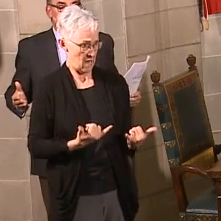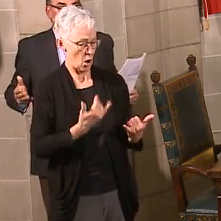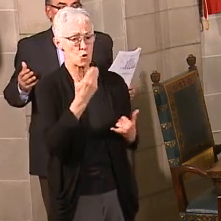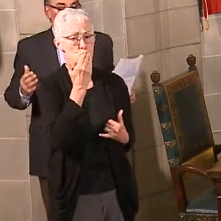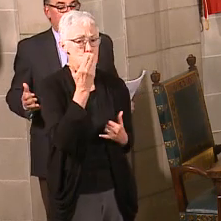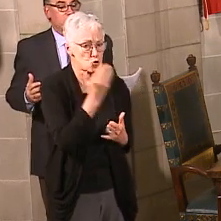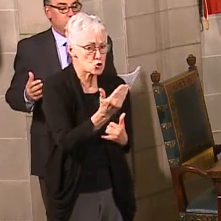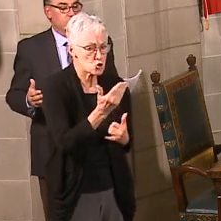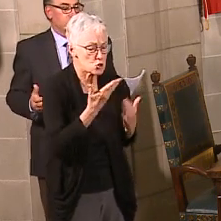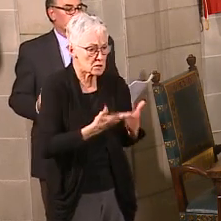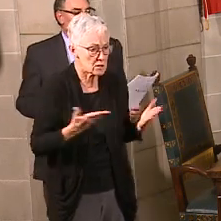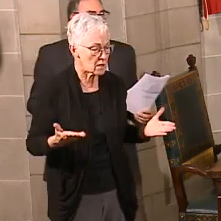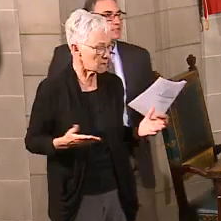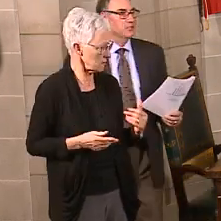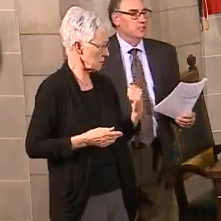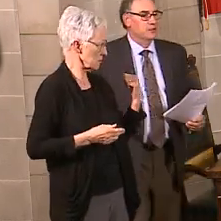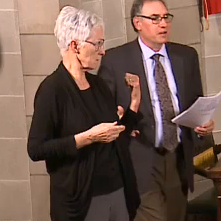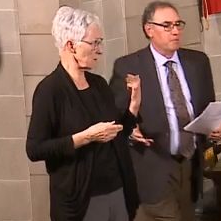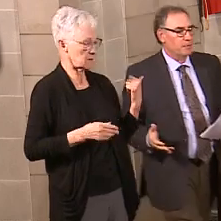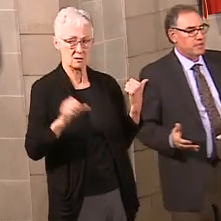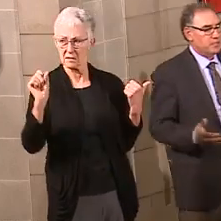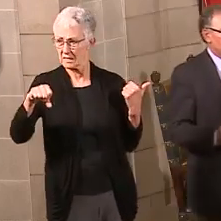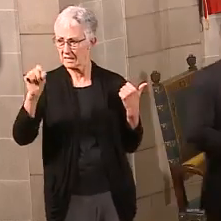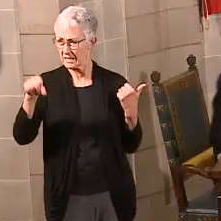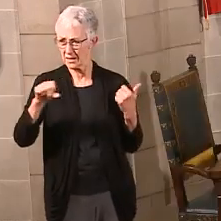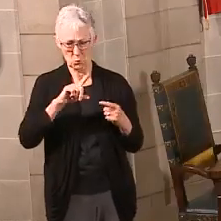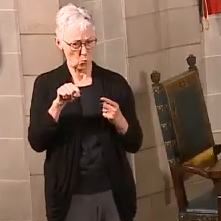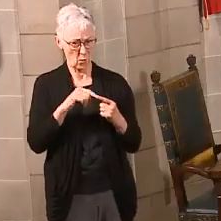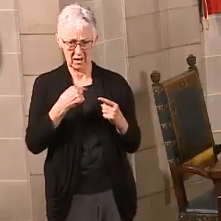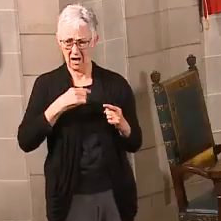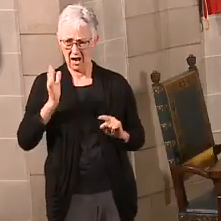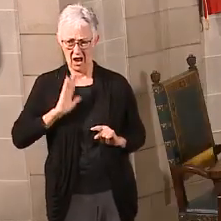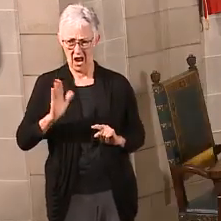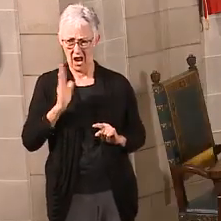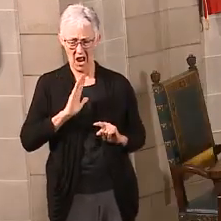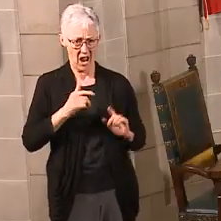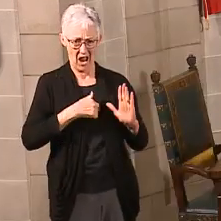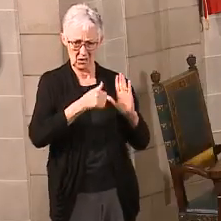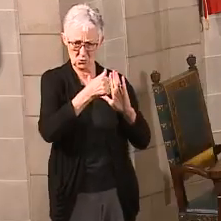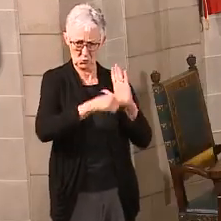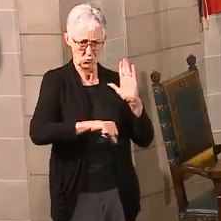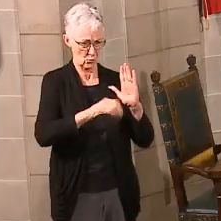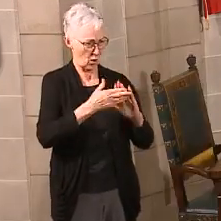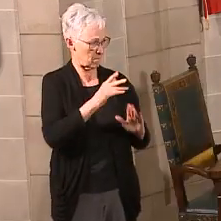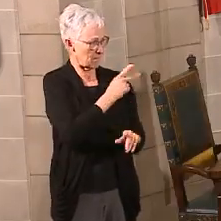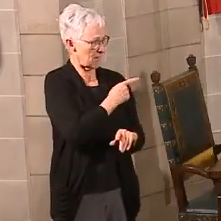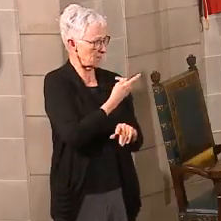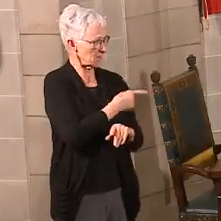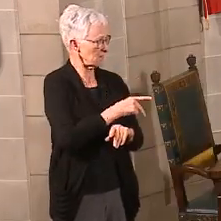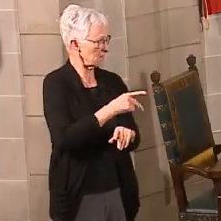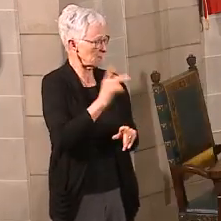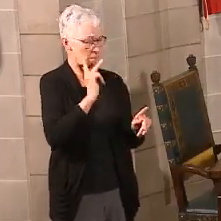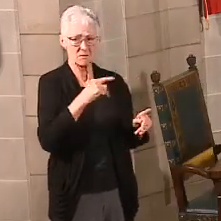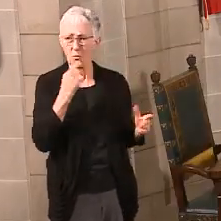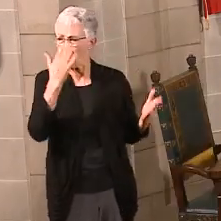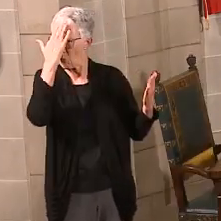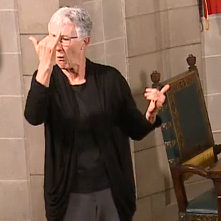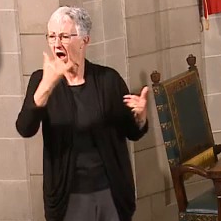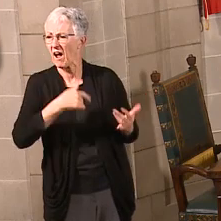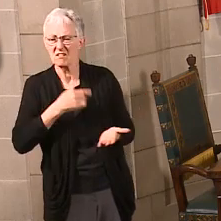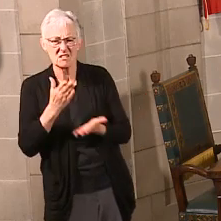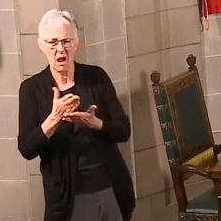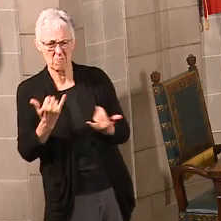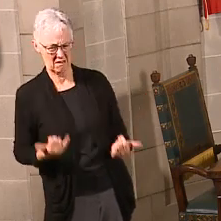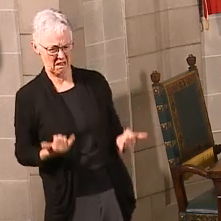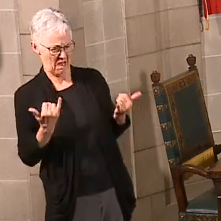I mean, when I did surgery on patients and they said, why should I quit now? I've smoked my whole life. It definitely is a benefit.